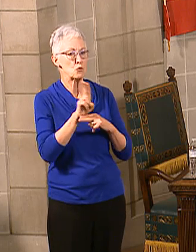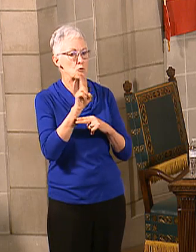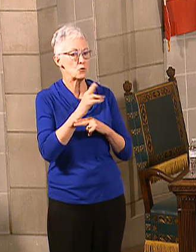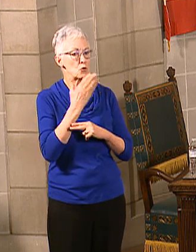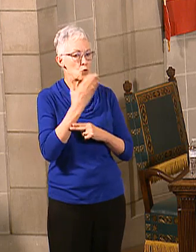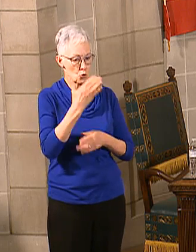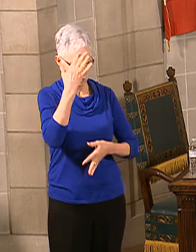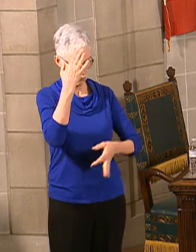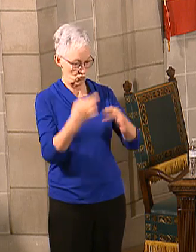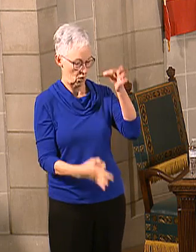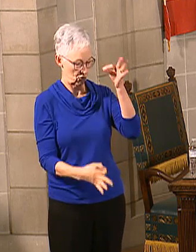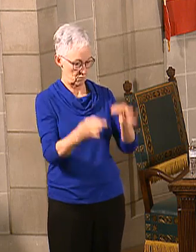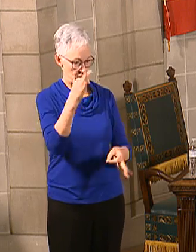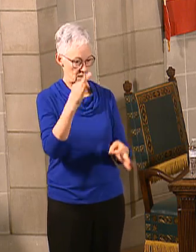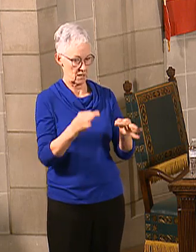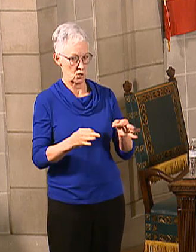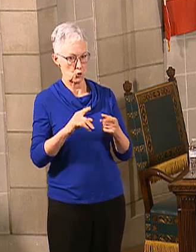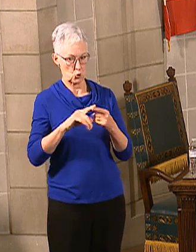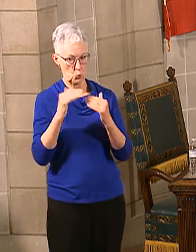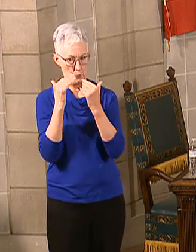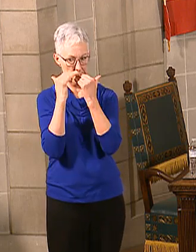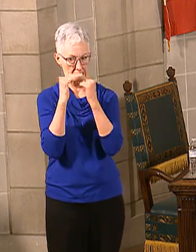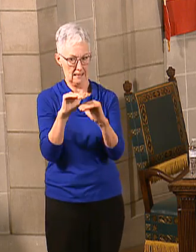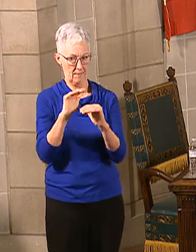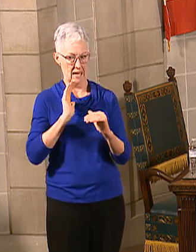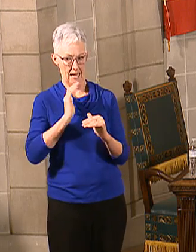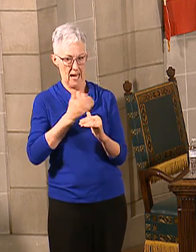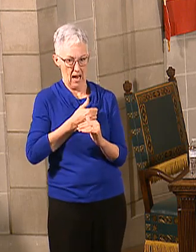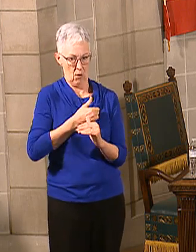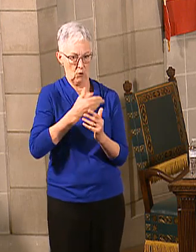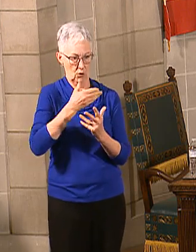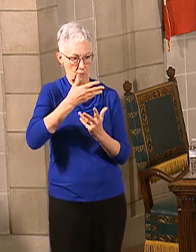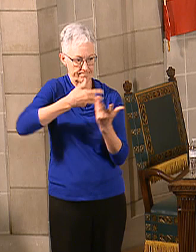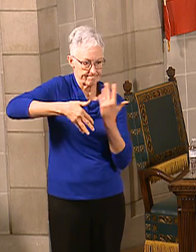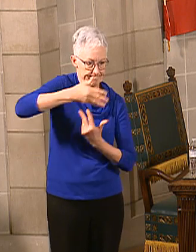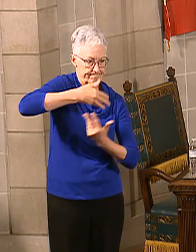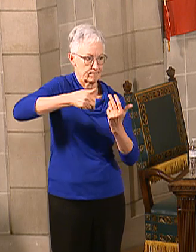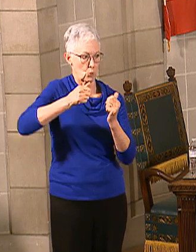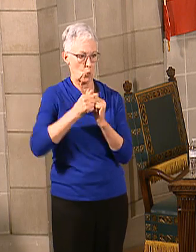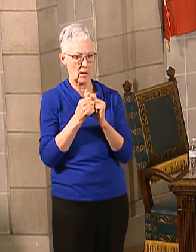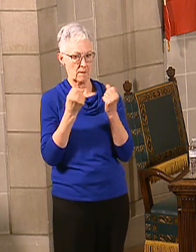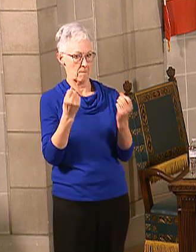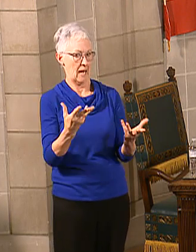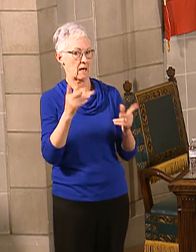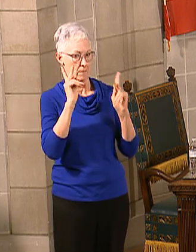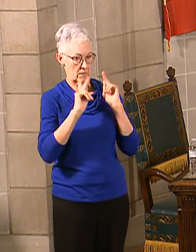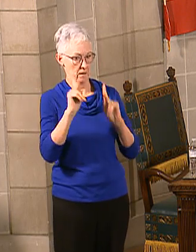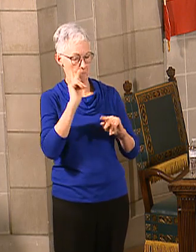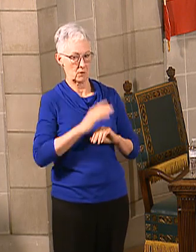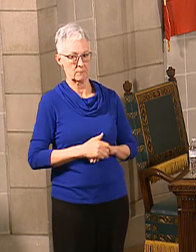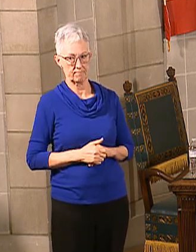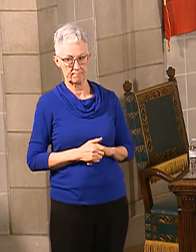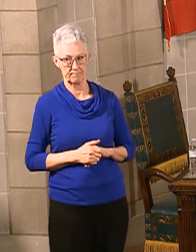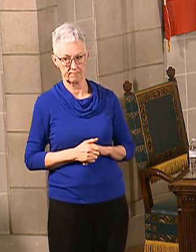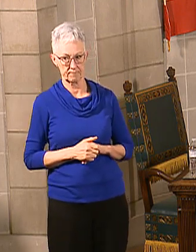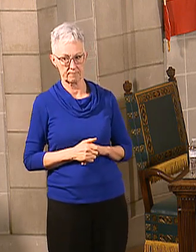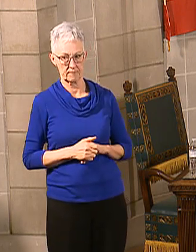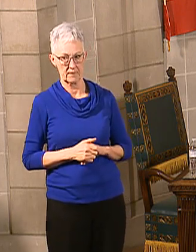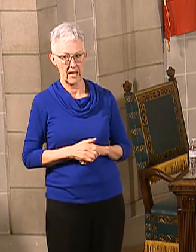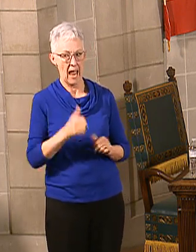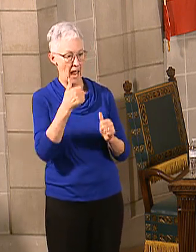with other people. Responsibility is everyone's job. Please do your part by following